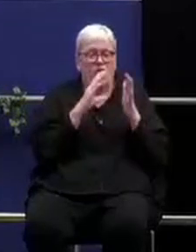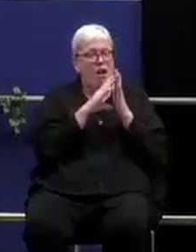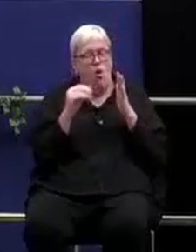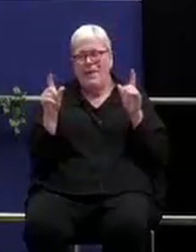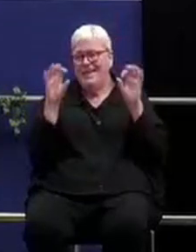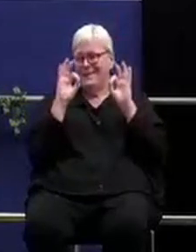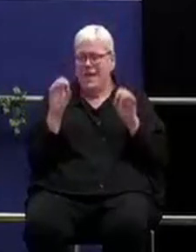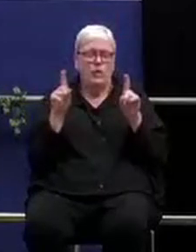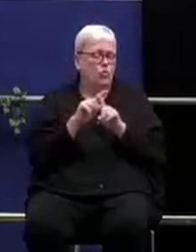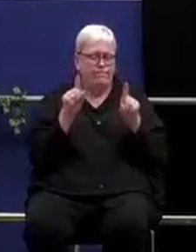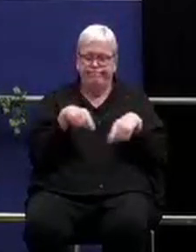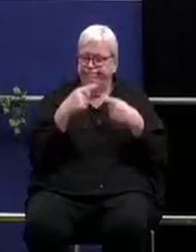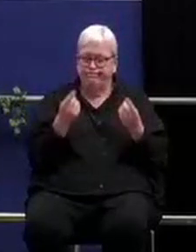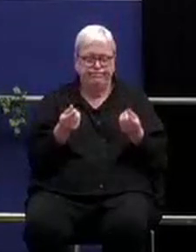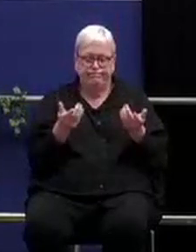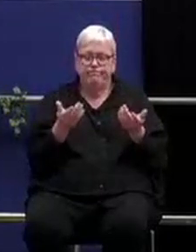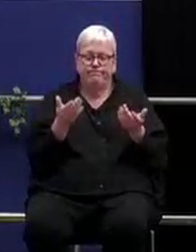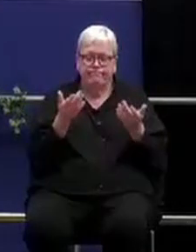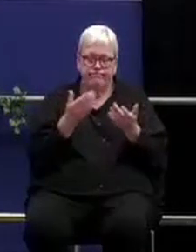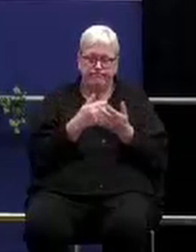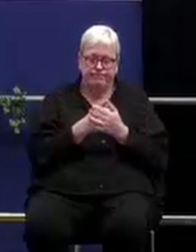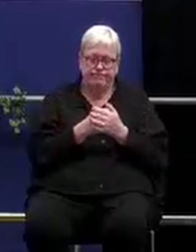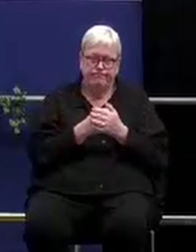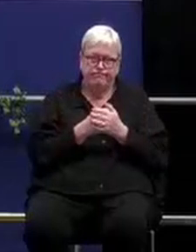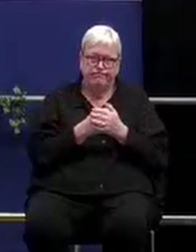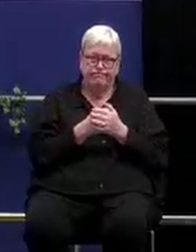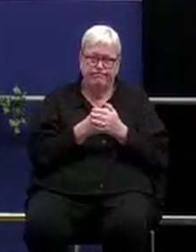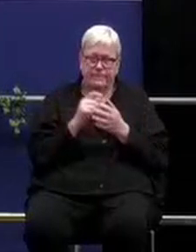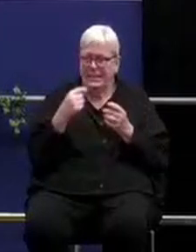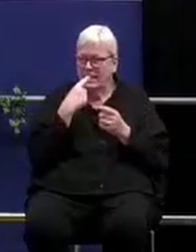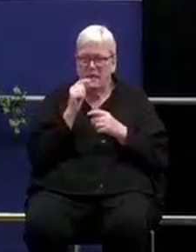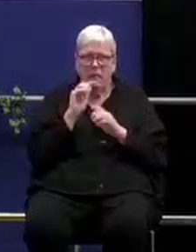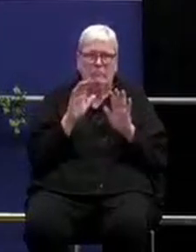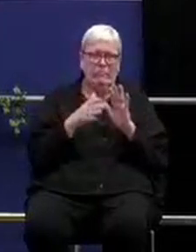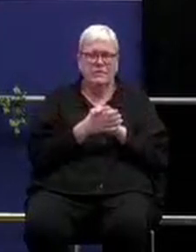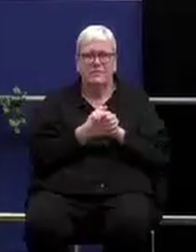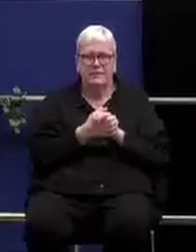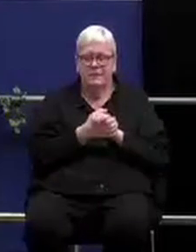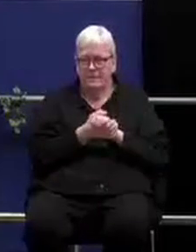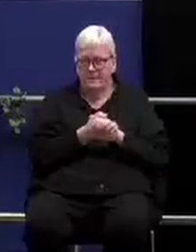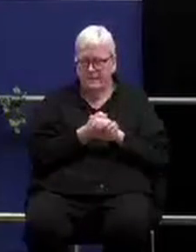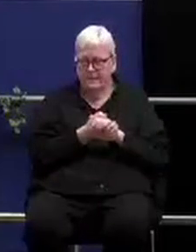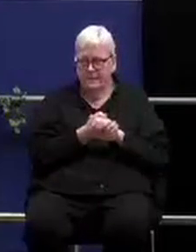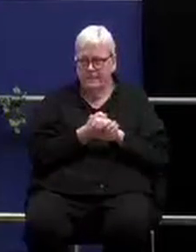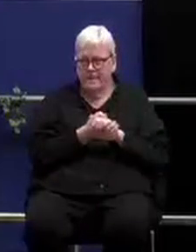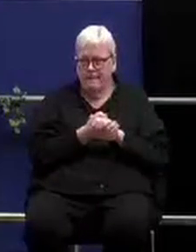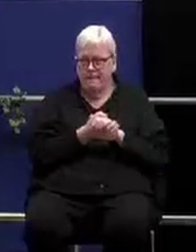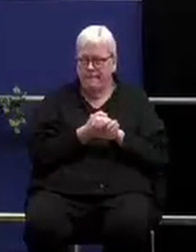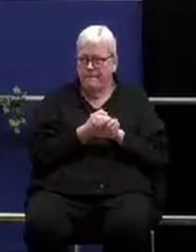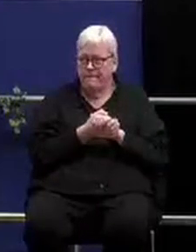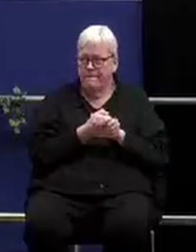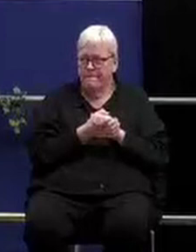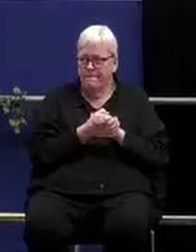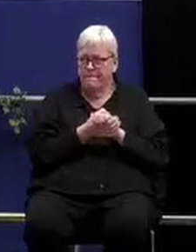that, it probably won't be as good as the book. Can I say that? I don't know. As good as the book, yeah.